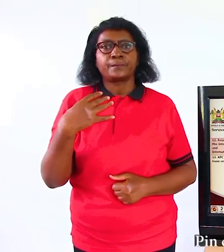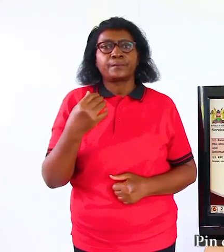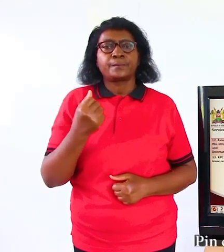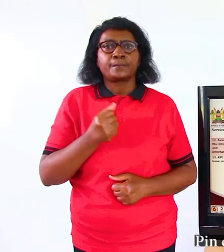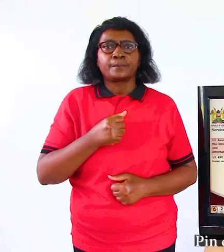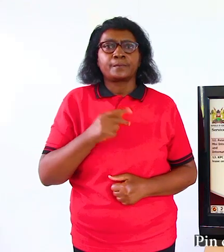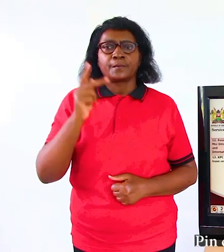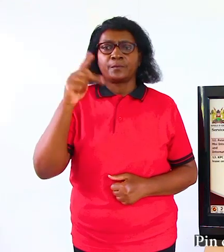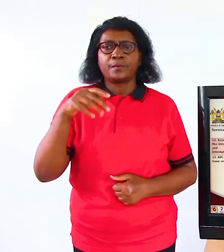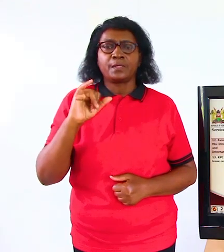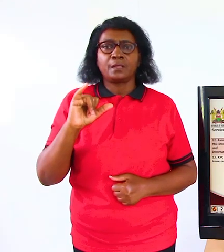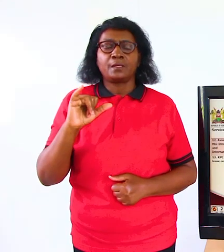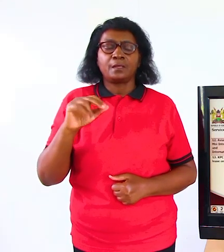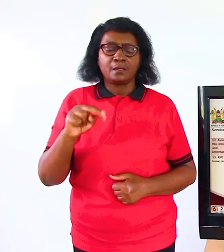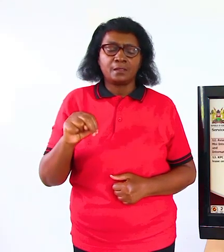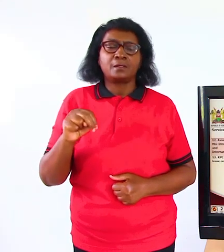PIN certificate,